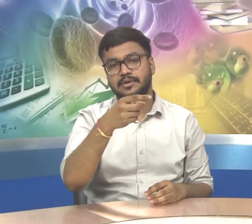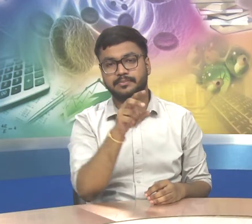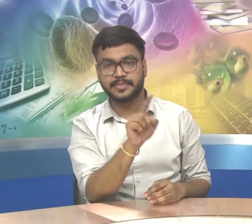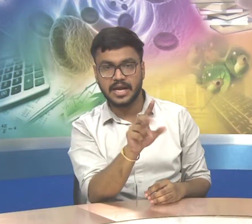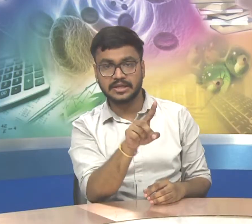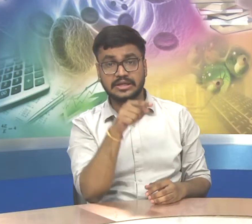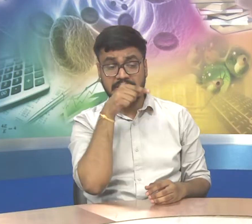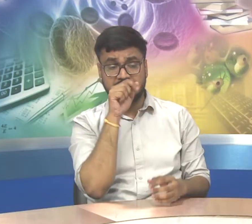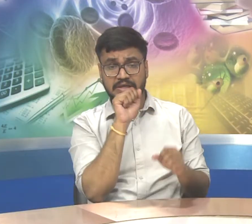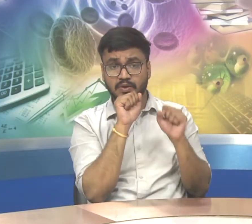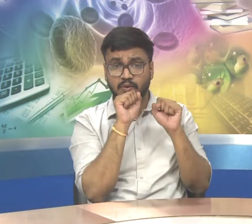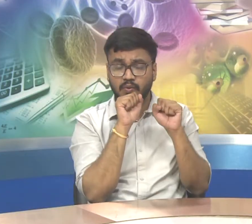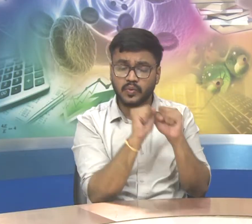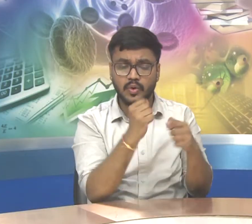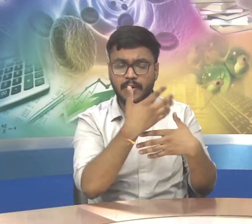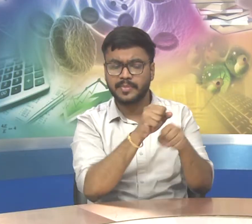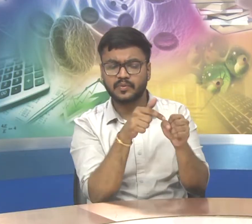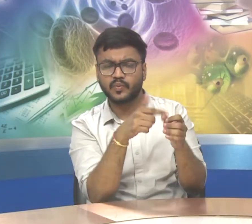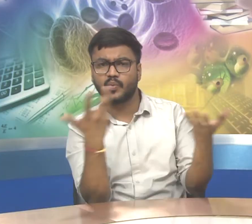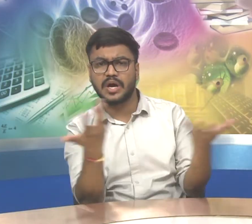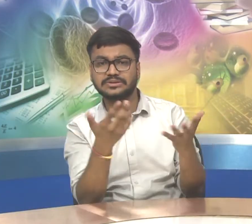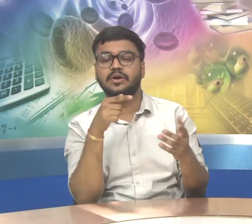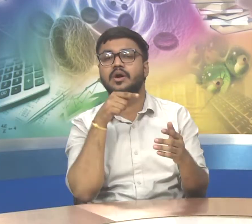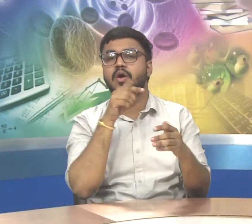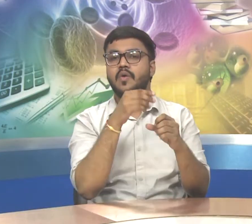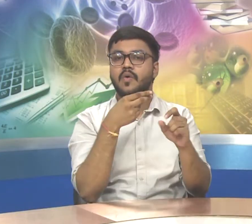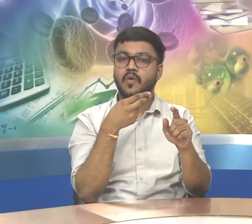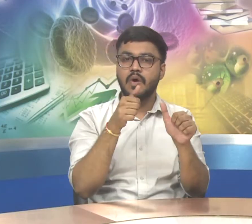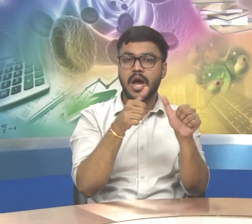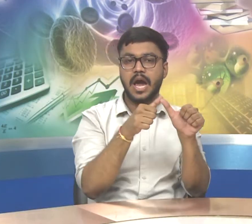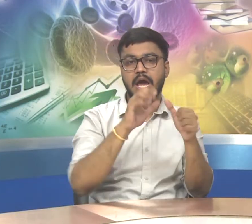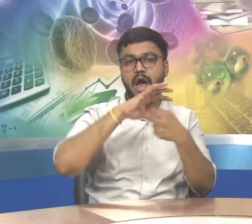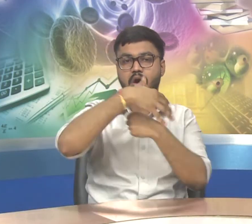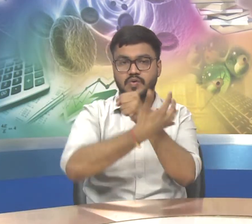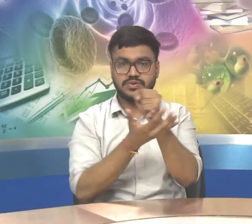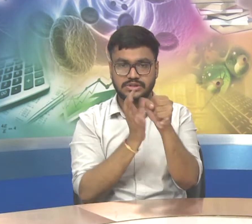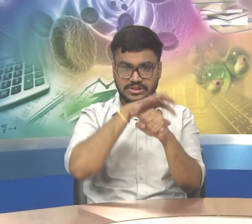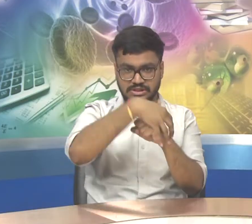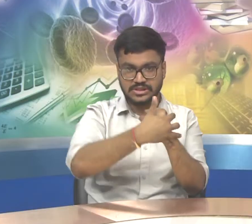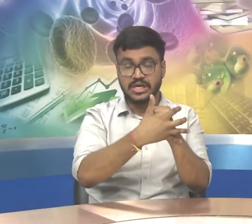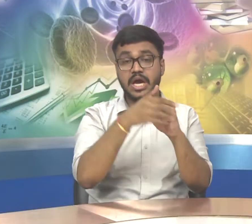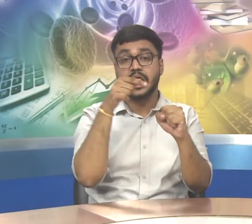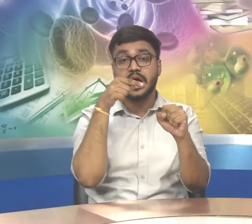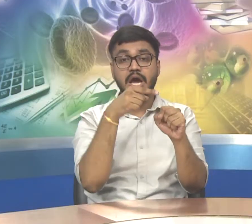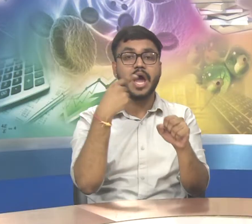This standard atom is carbon-12, an isotope of carbon.